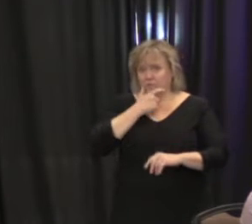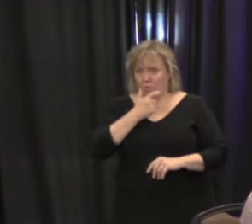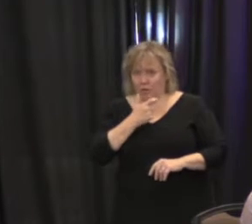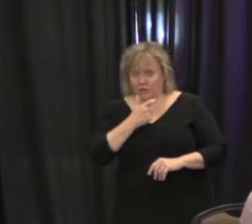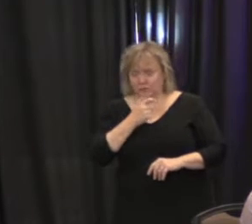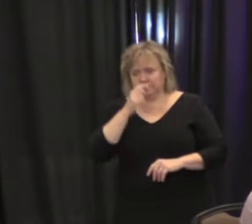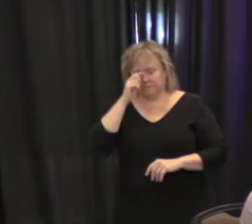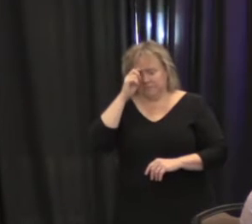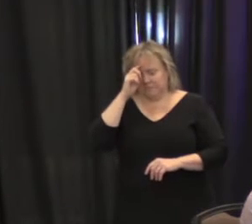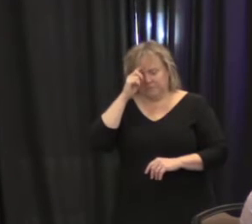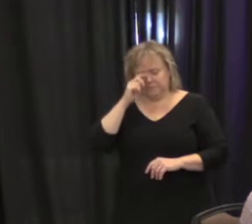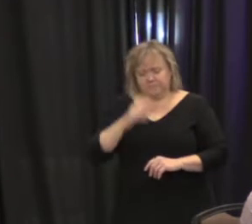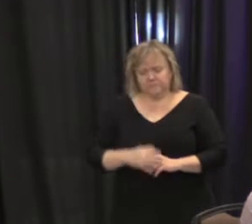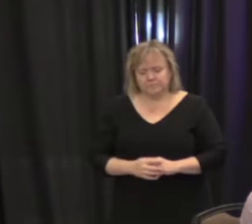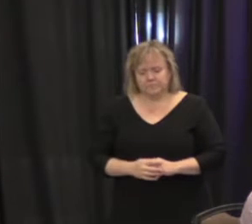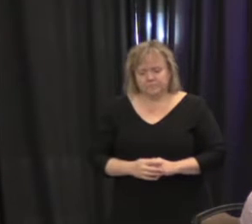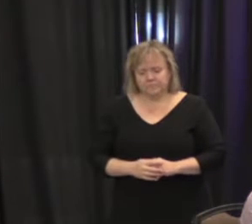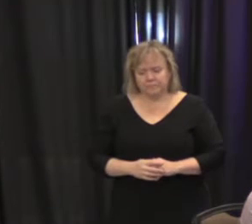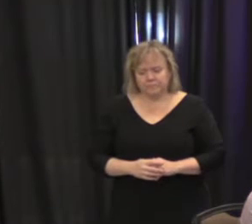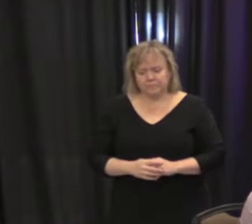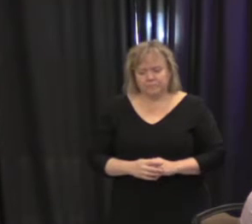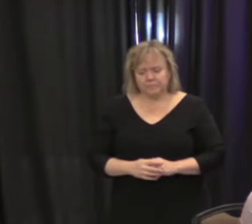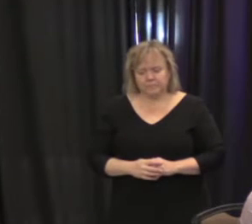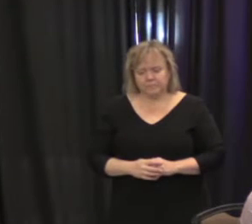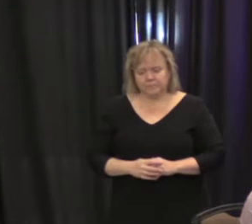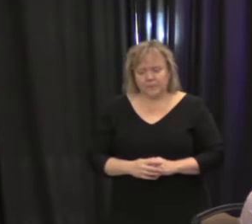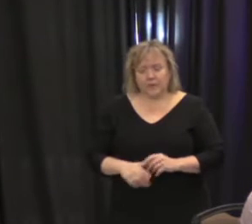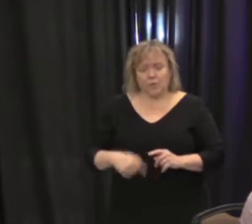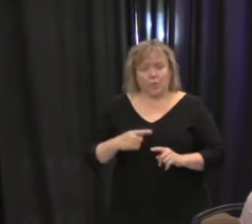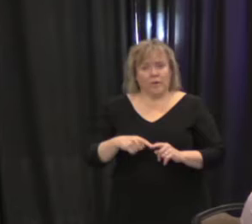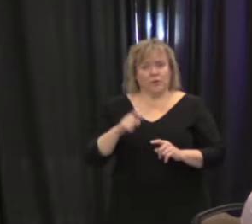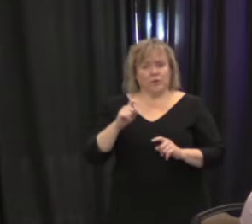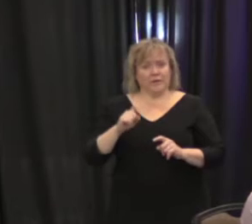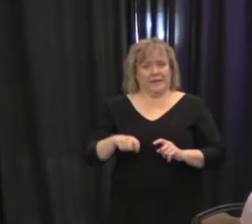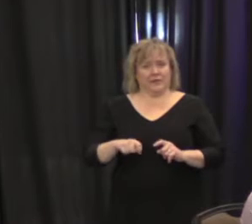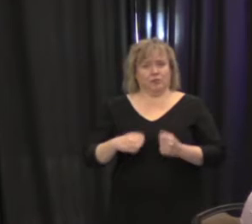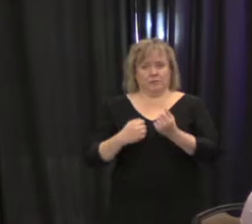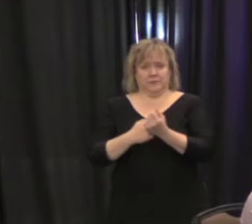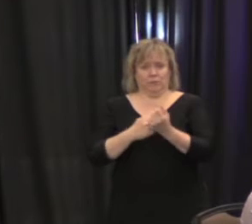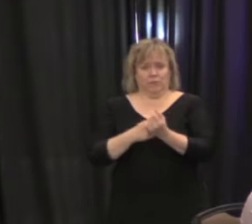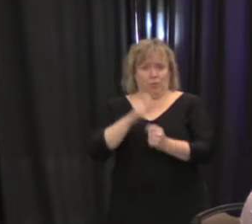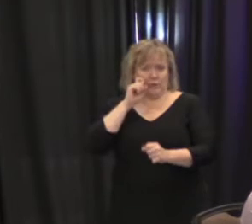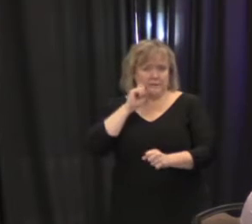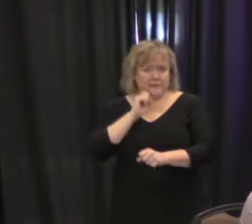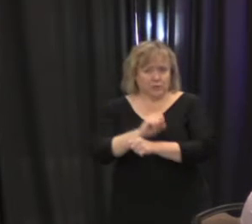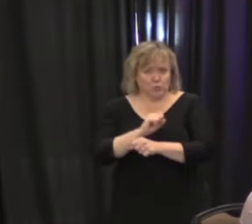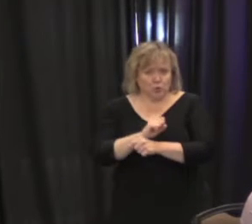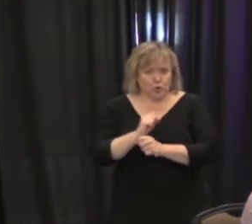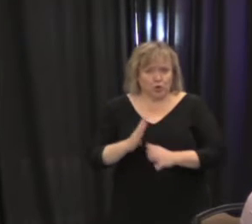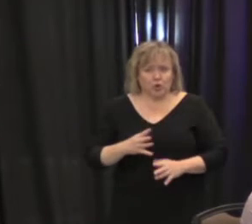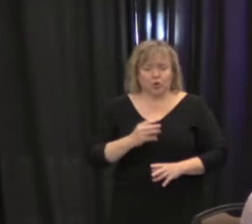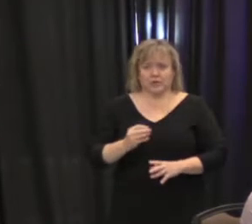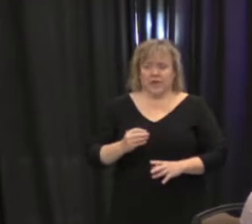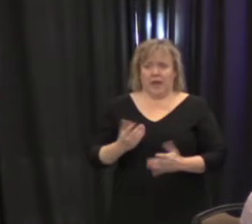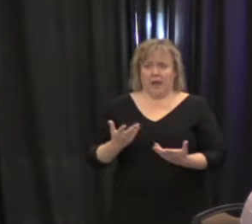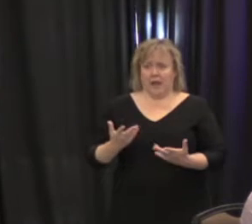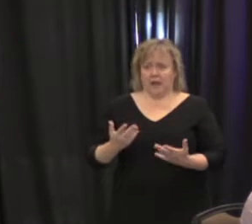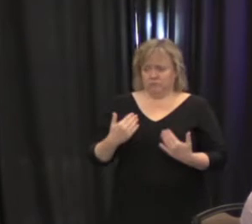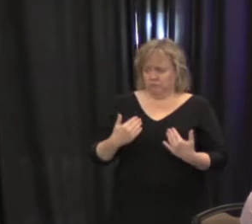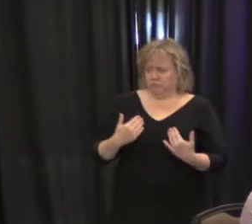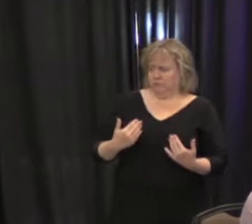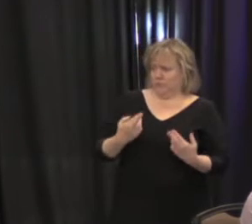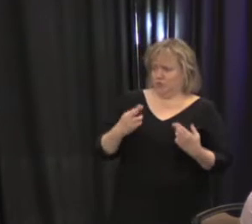it comes to standing up for sex workers, showing up for sex workers, I think that this is something that is of the